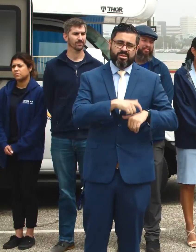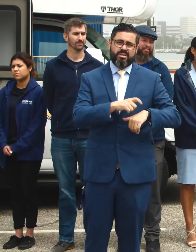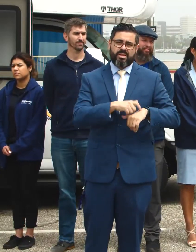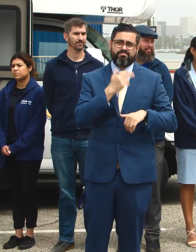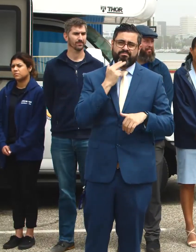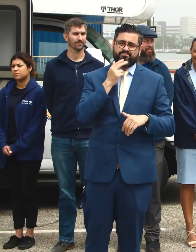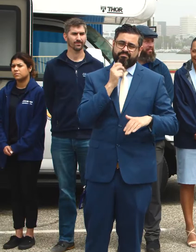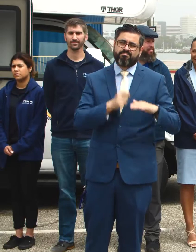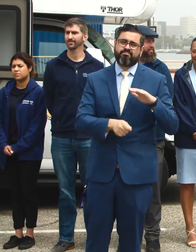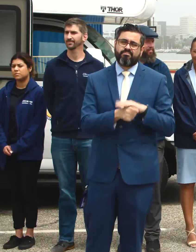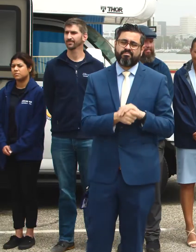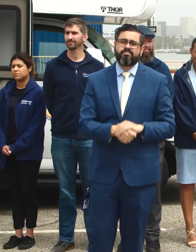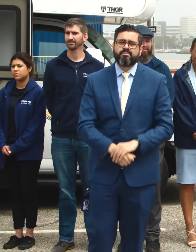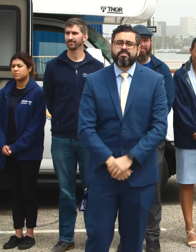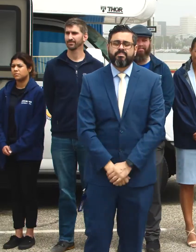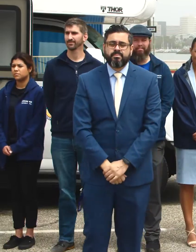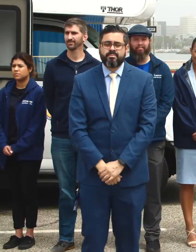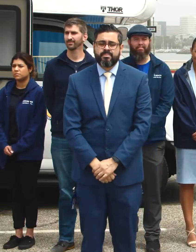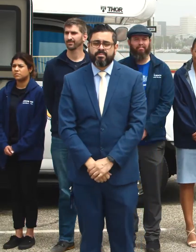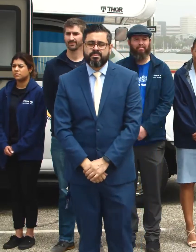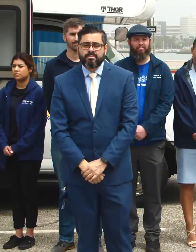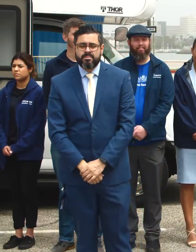well.